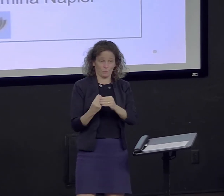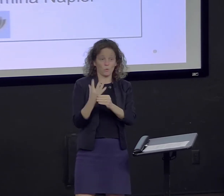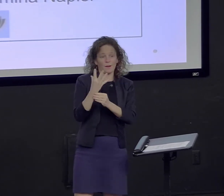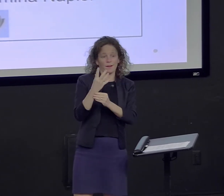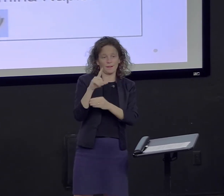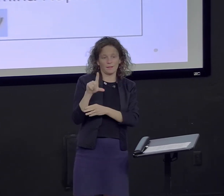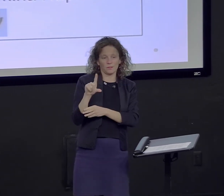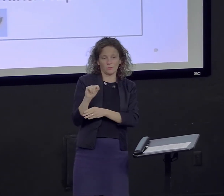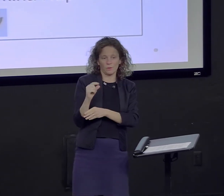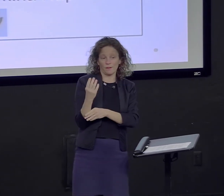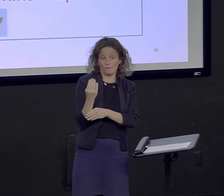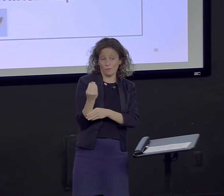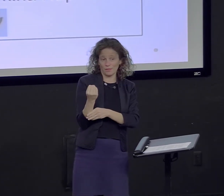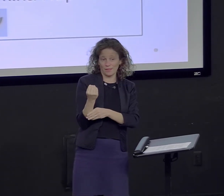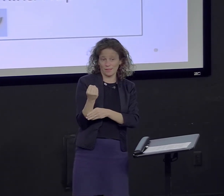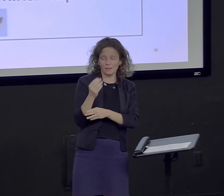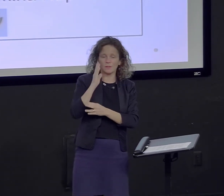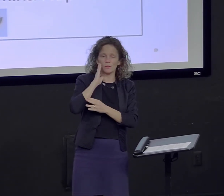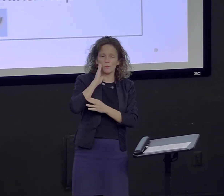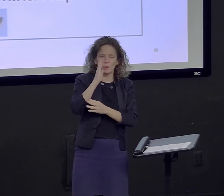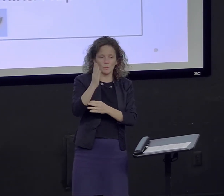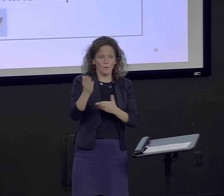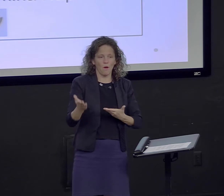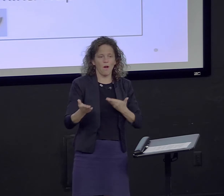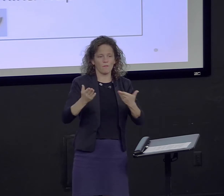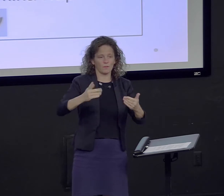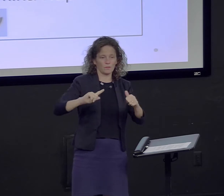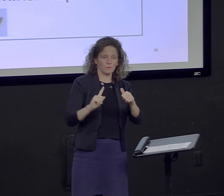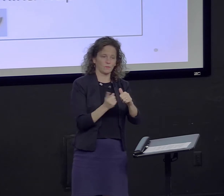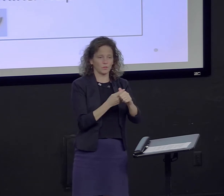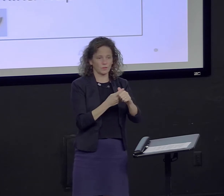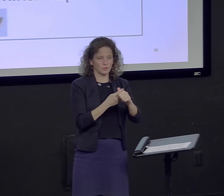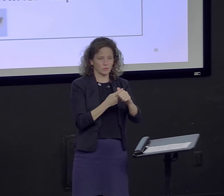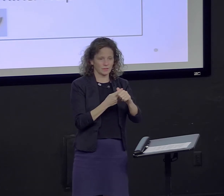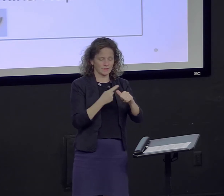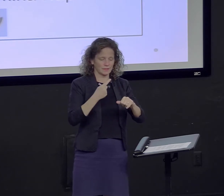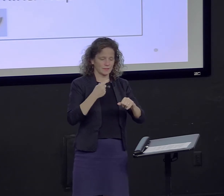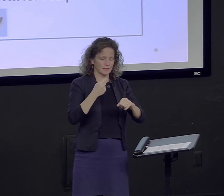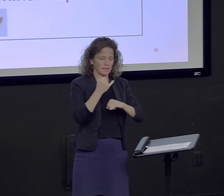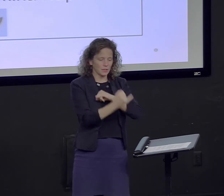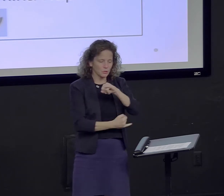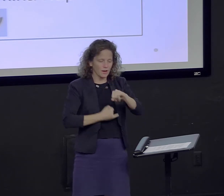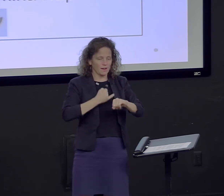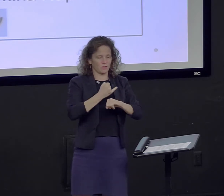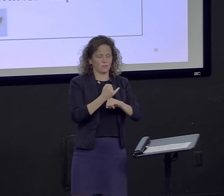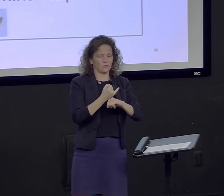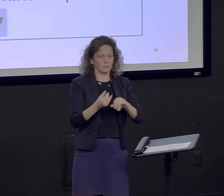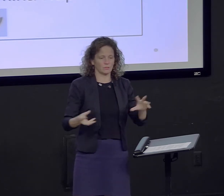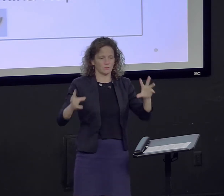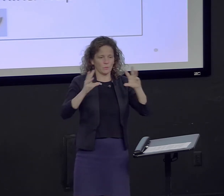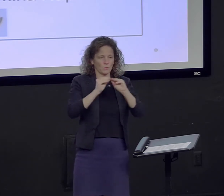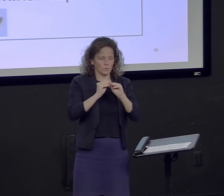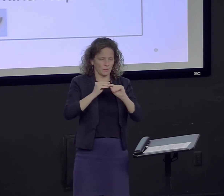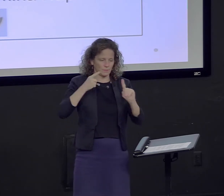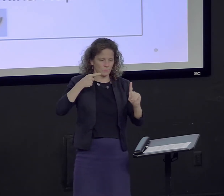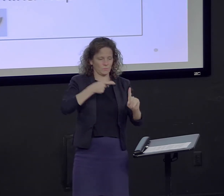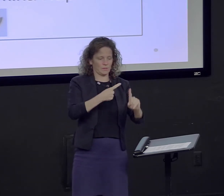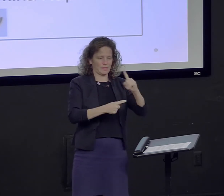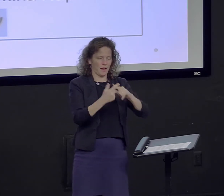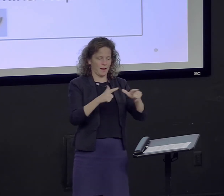and advertise that this spring of 2014, we'll be offering our very first international symposium